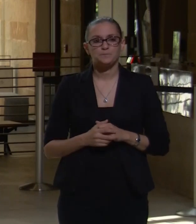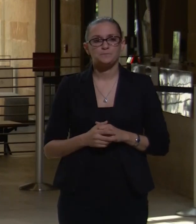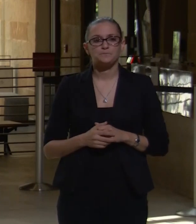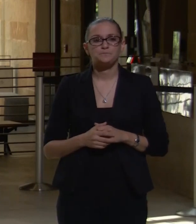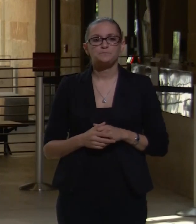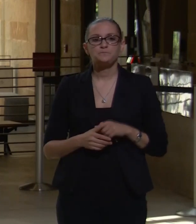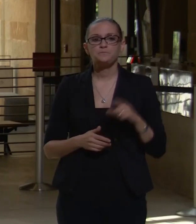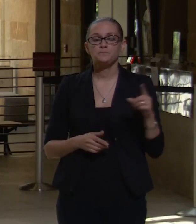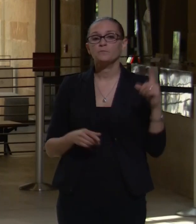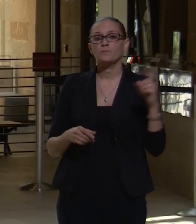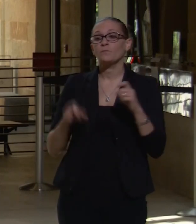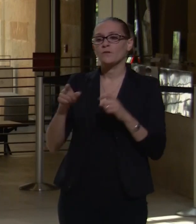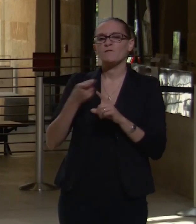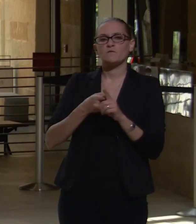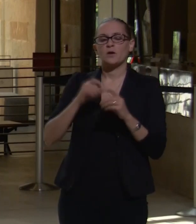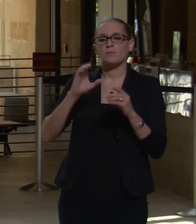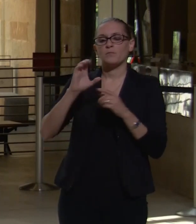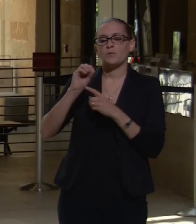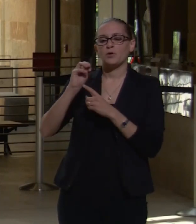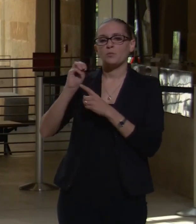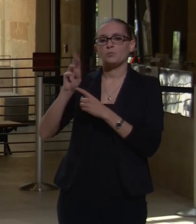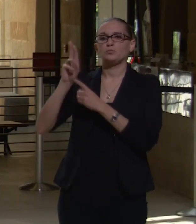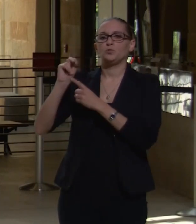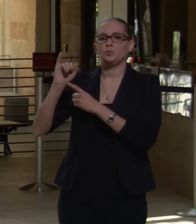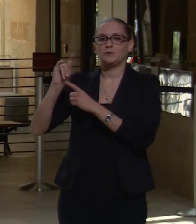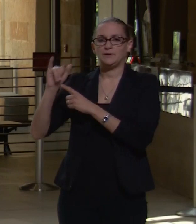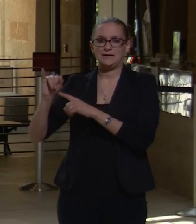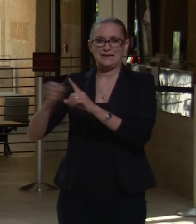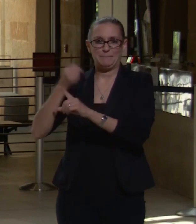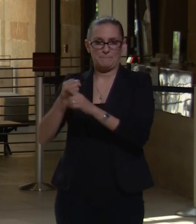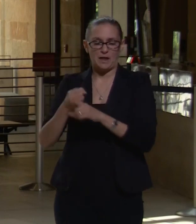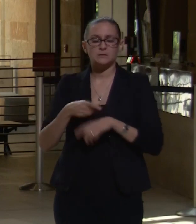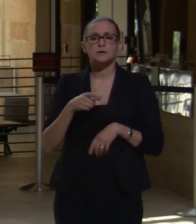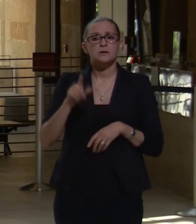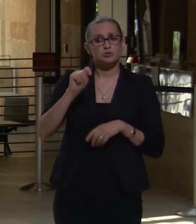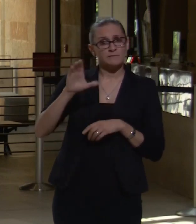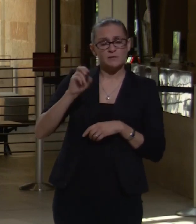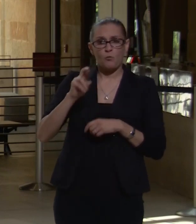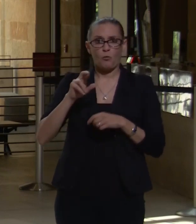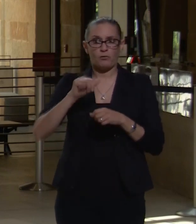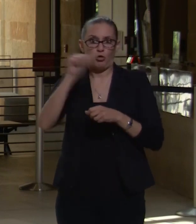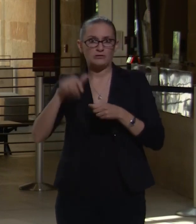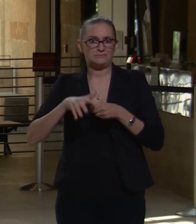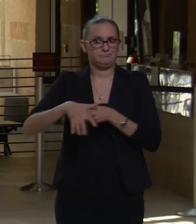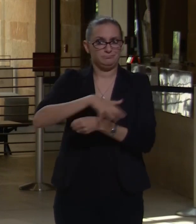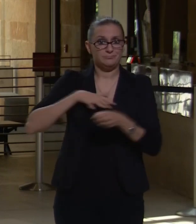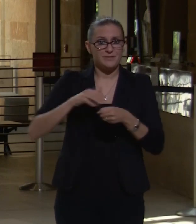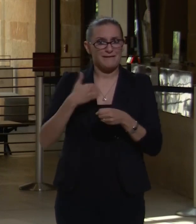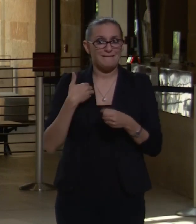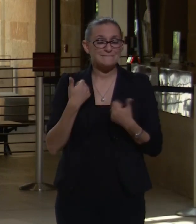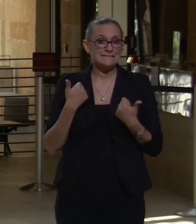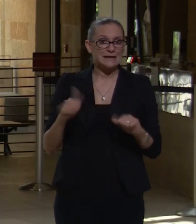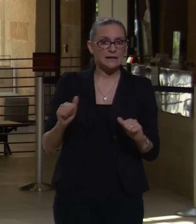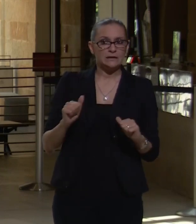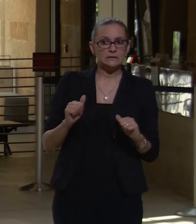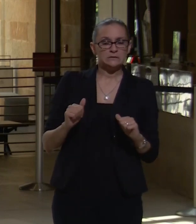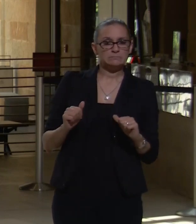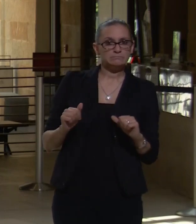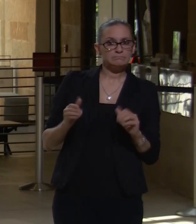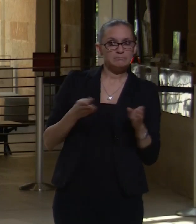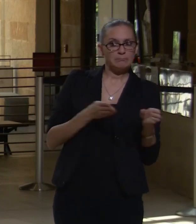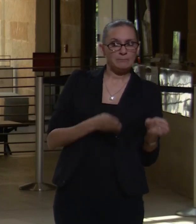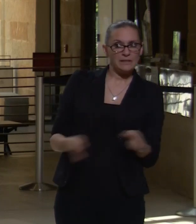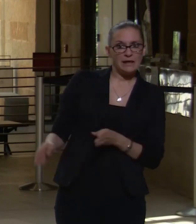And so this one is from Community Impact. They're asking, does Travis County or the greater Austin area have any contingency plan